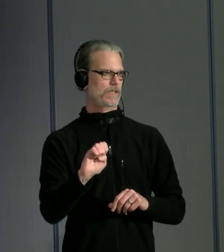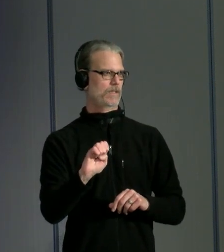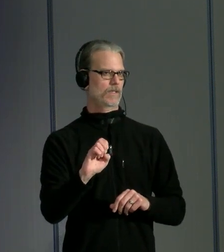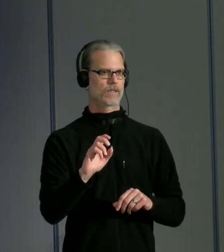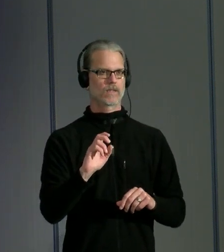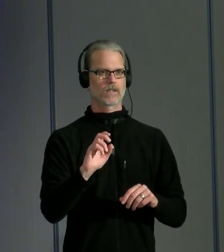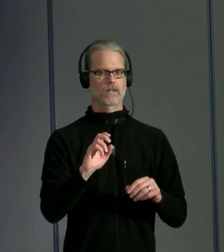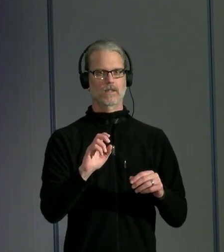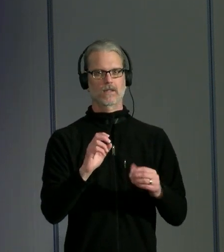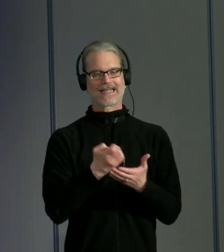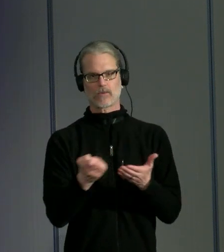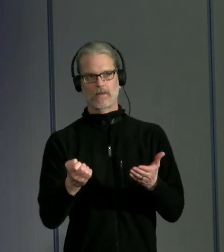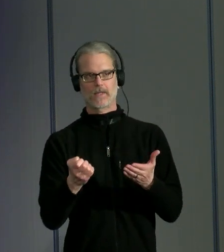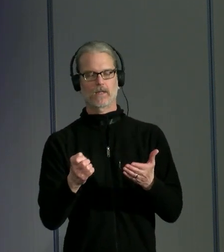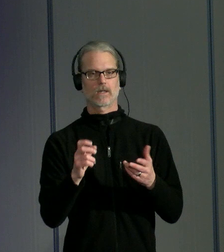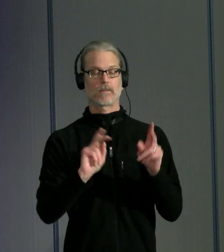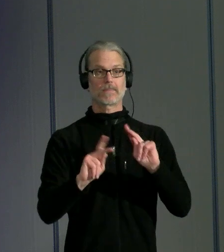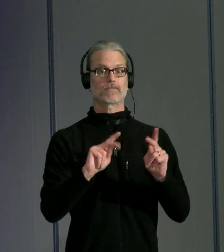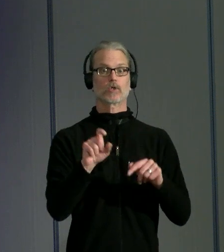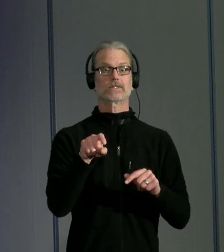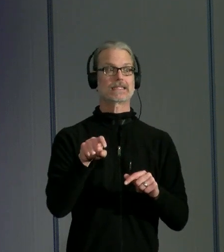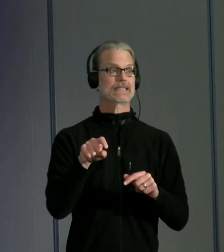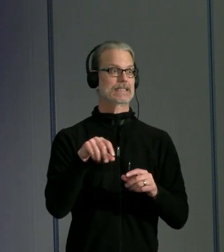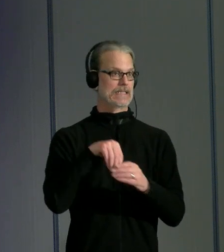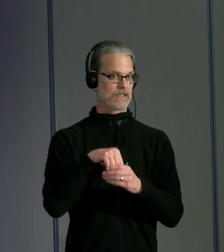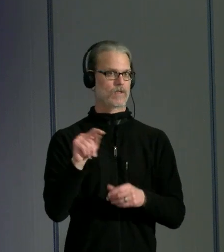restroom, such as a Hoyer lift.